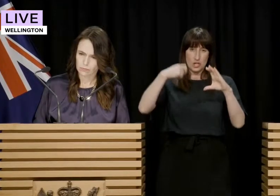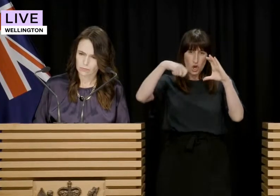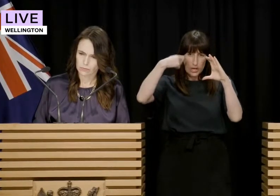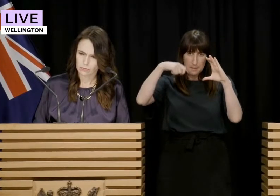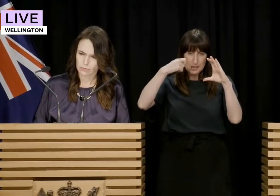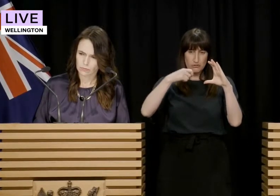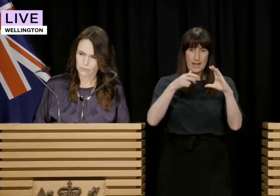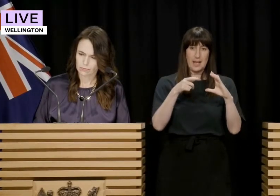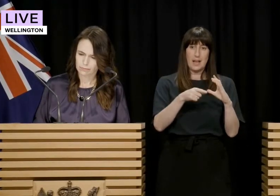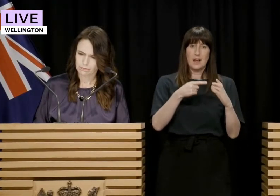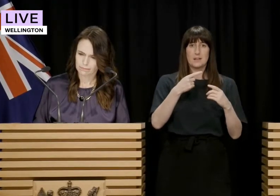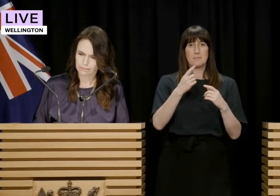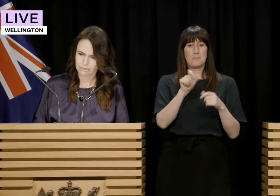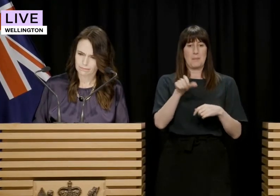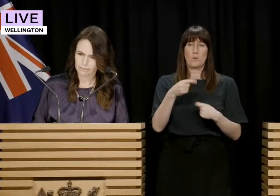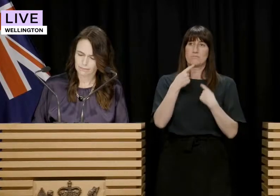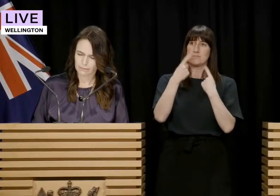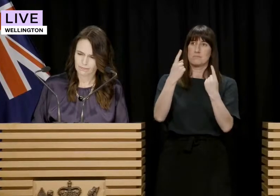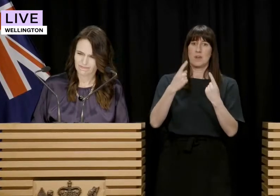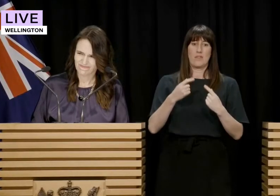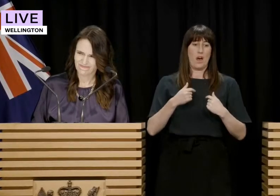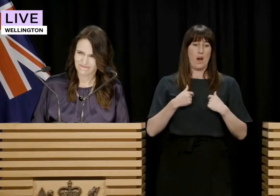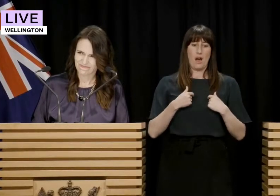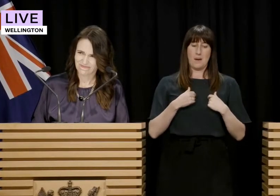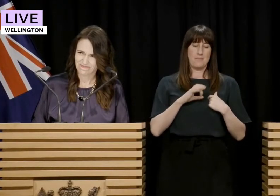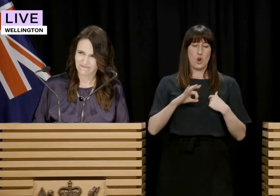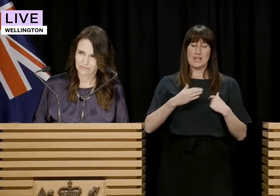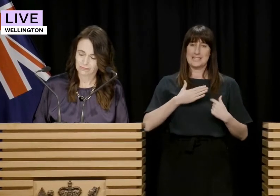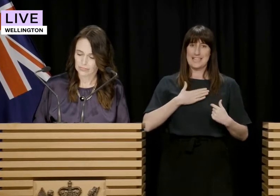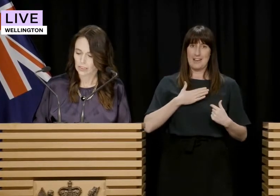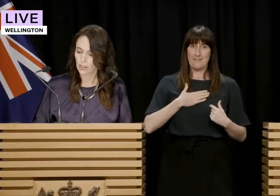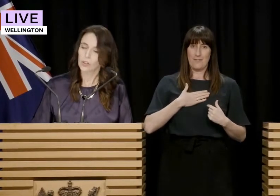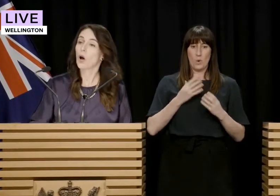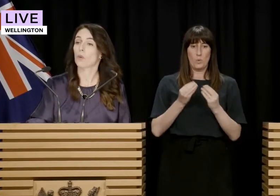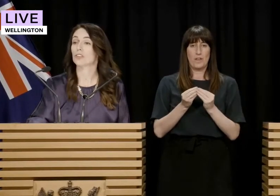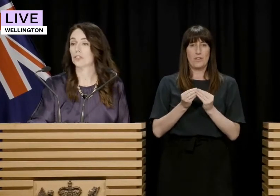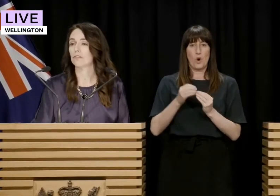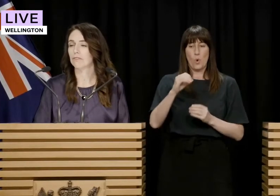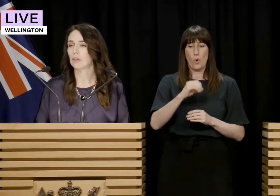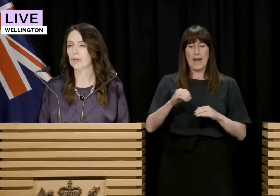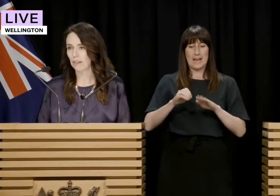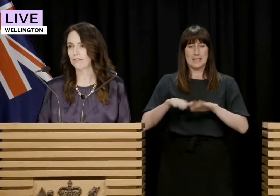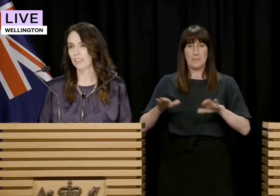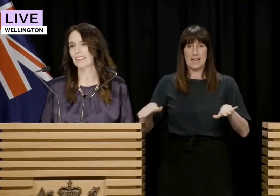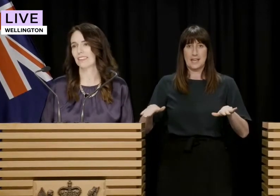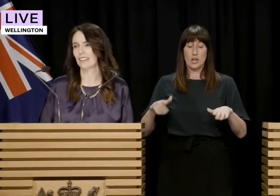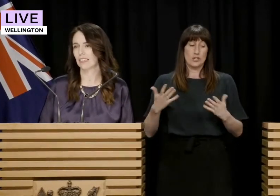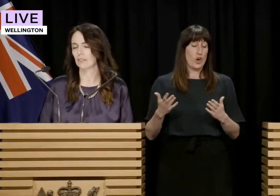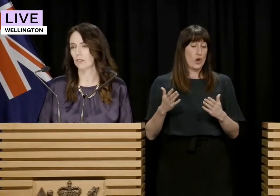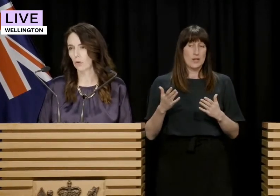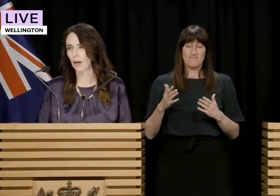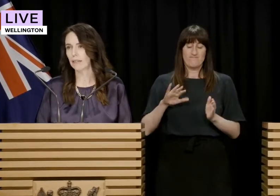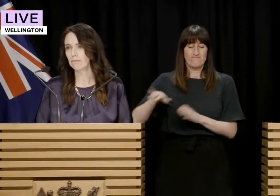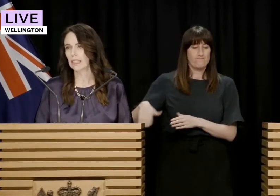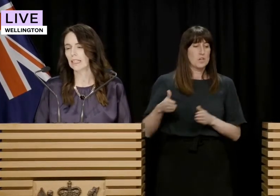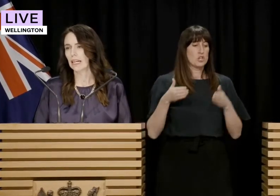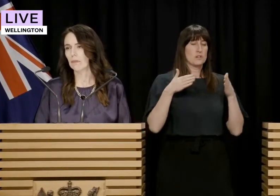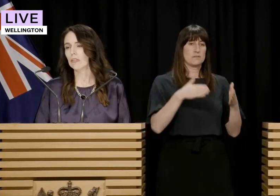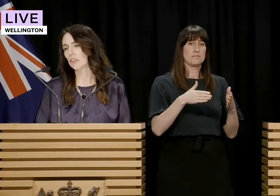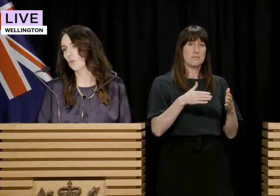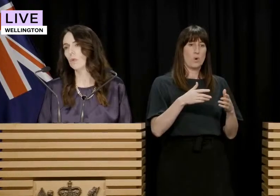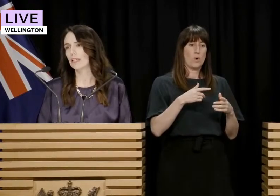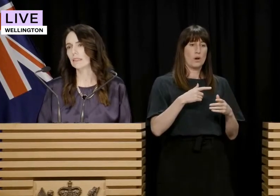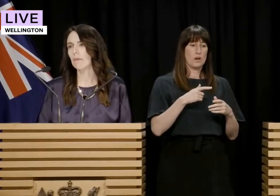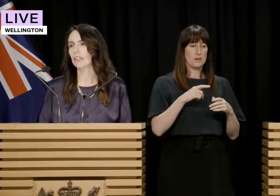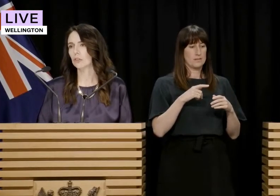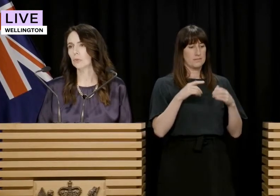uncomfortable in Oranga Tamariki care that they found comfort in crime? No one should feel comfort in crime, and